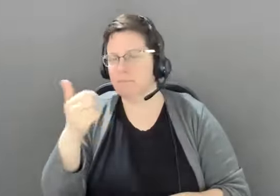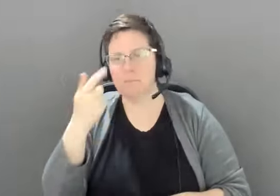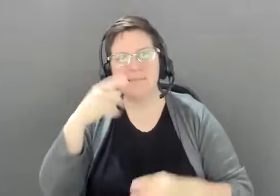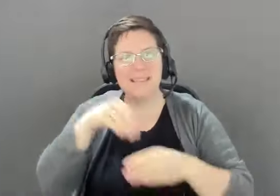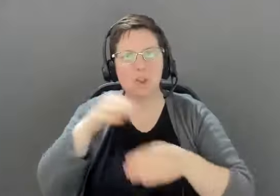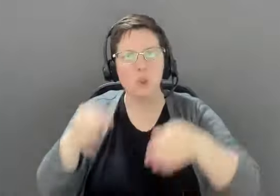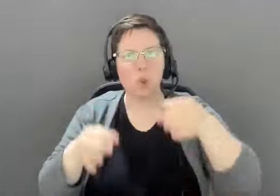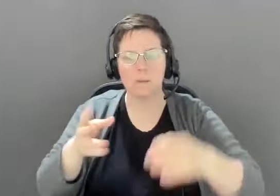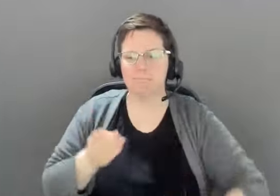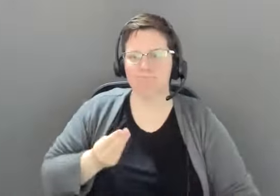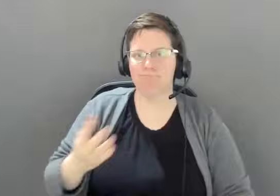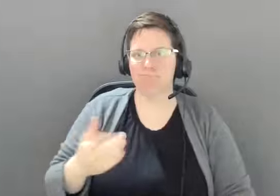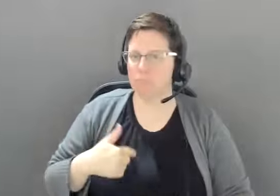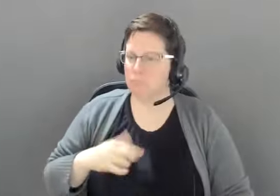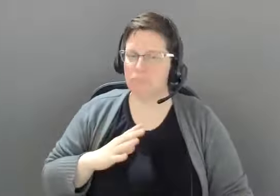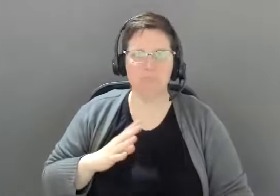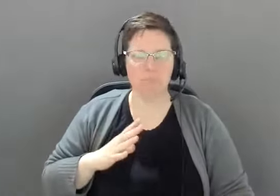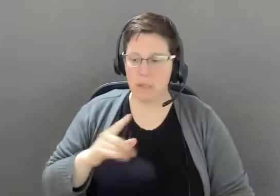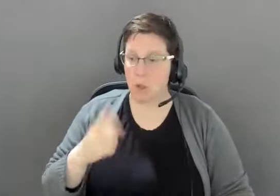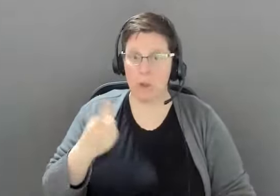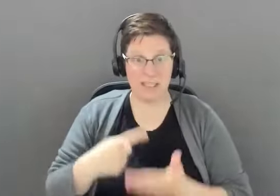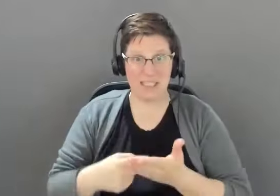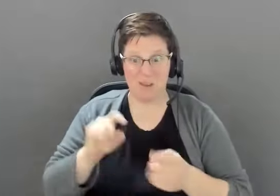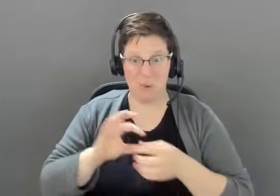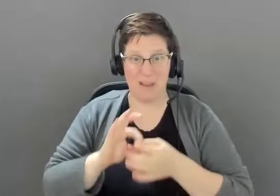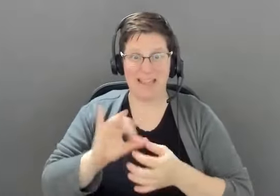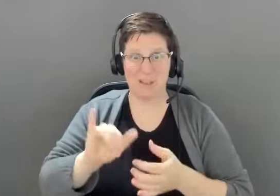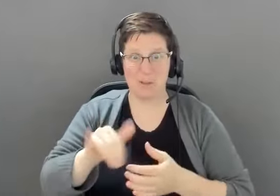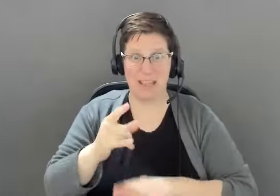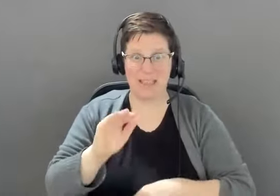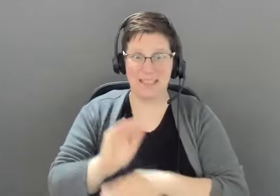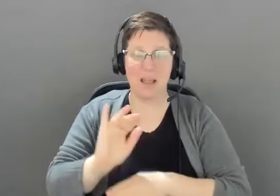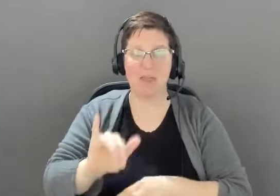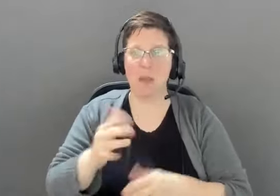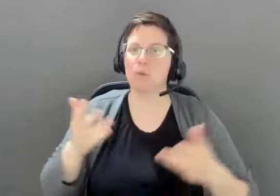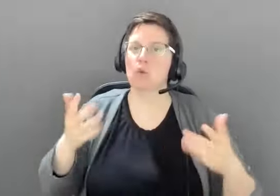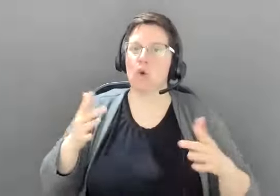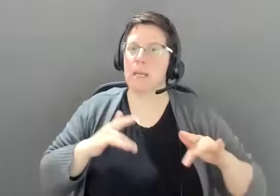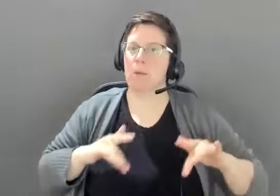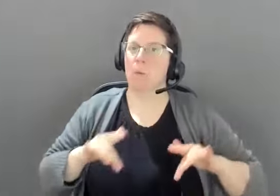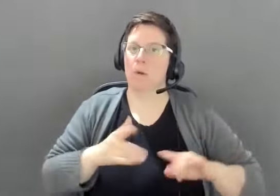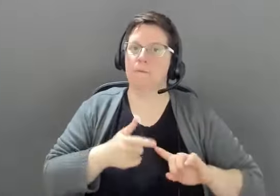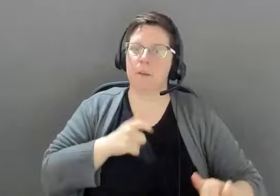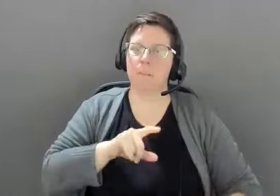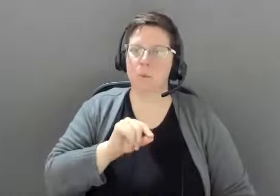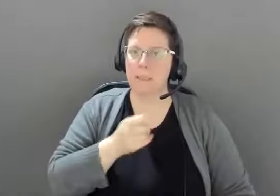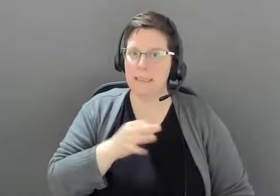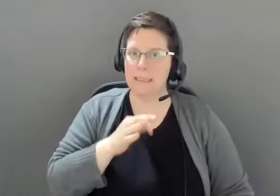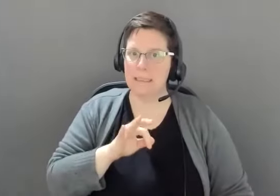reassured them that the only thing that was discussed about that night was pre-recorded version from 2019 that was done before anyone had